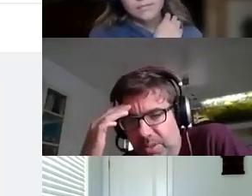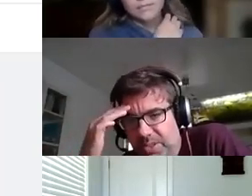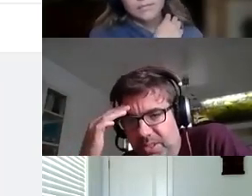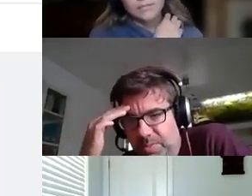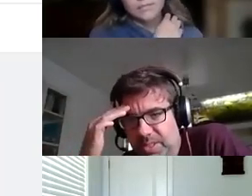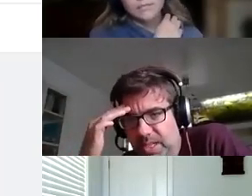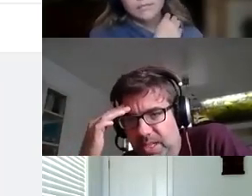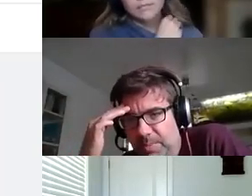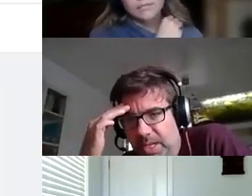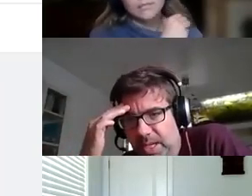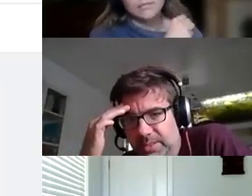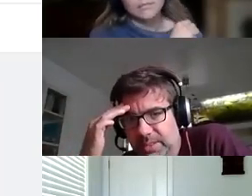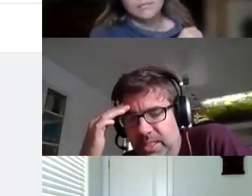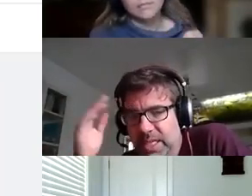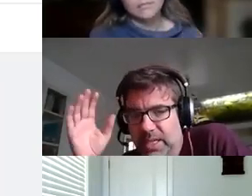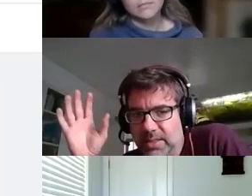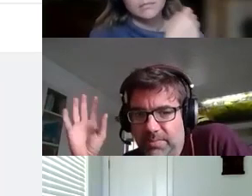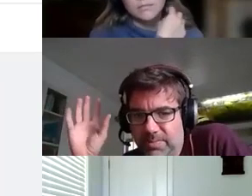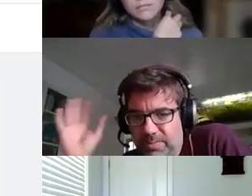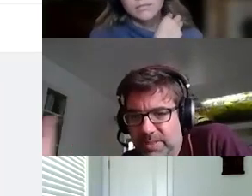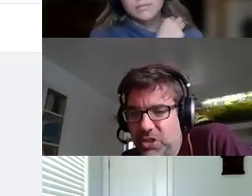online symposiums and